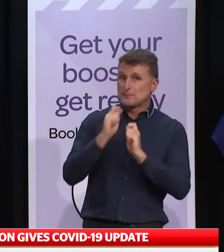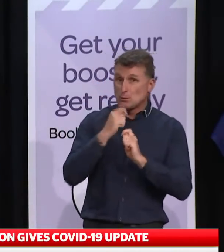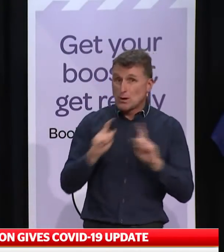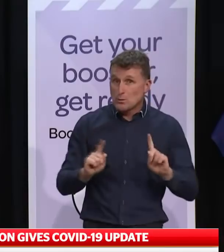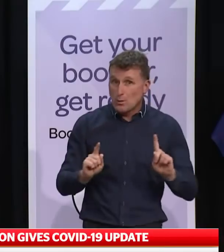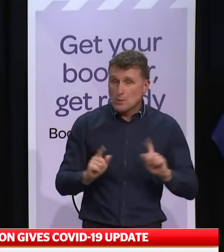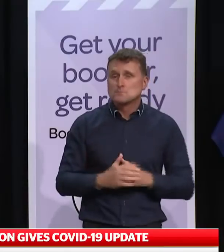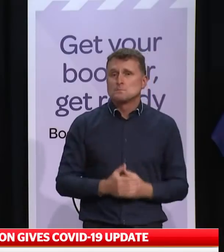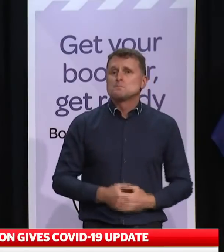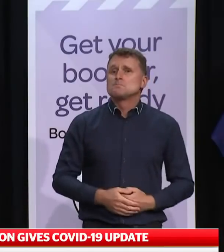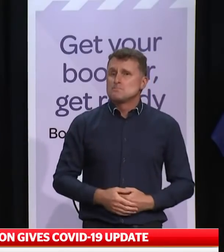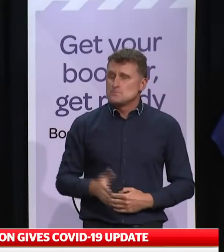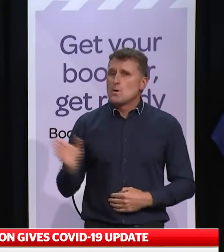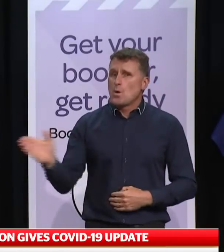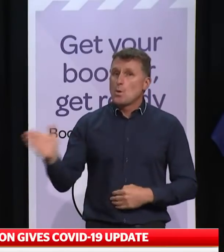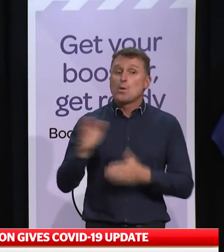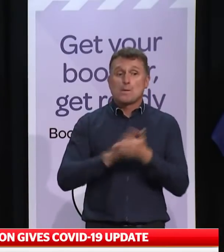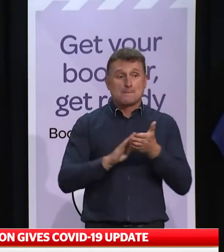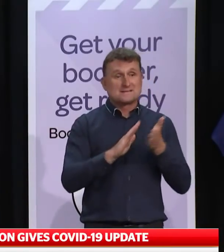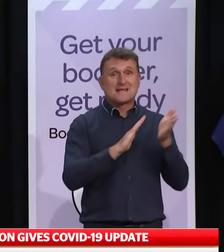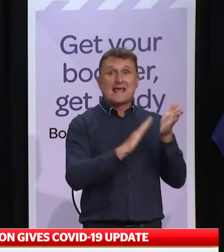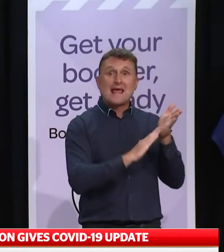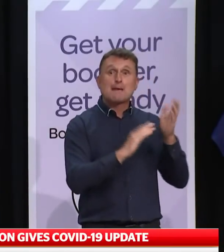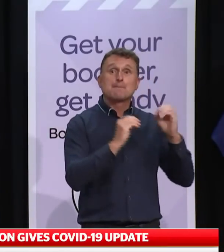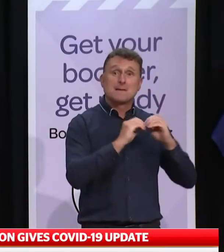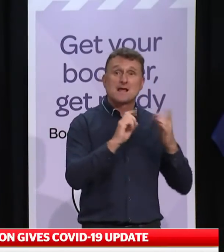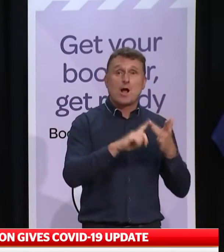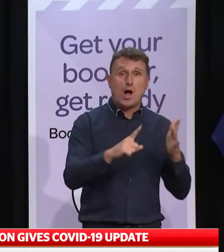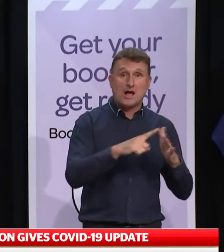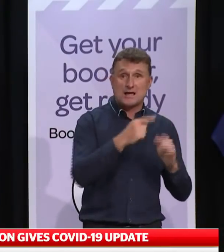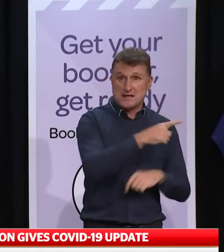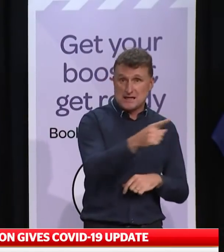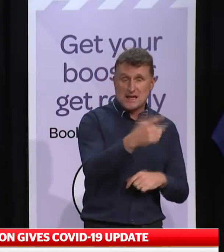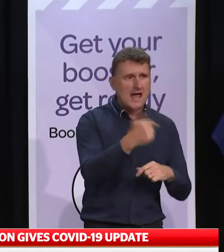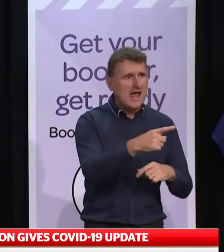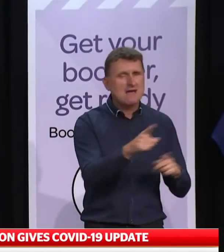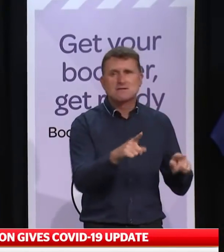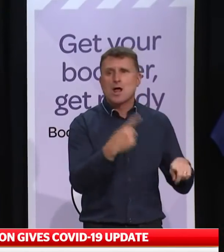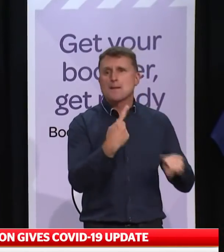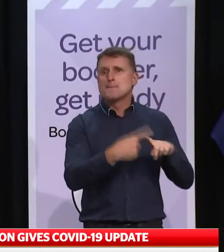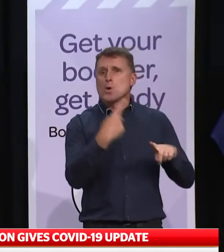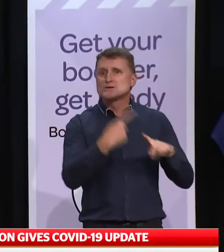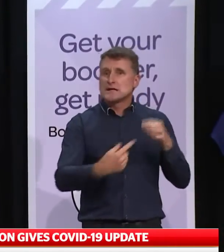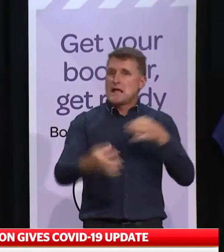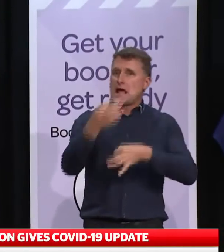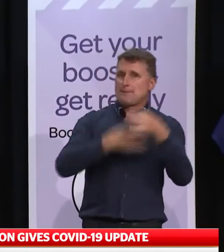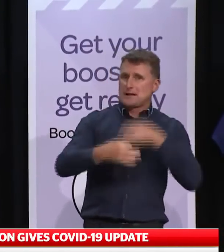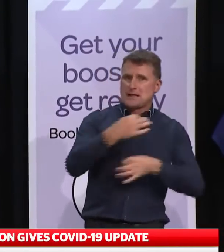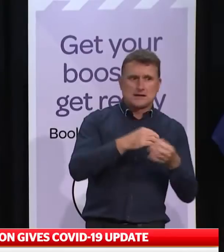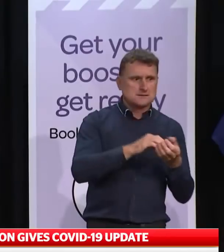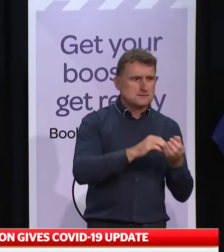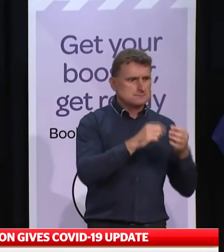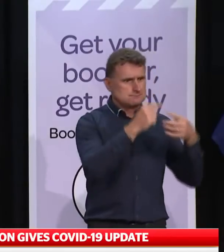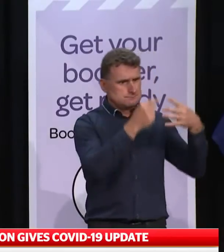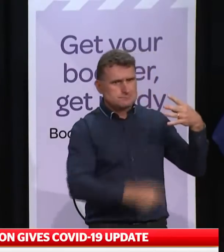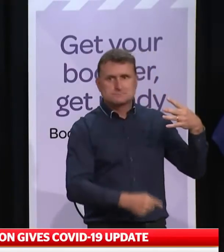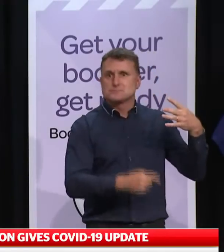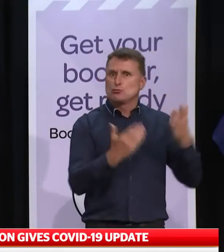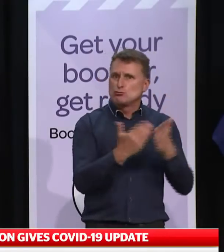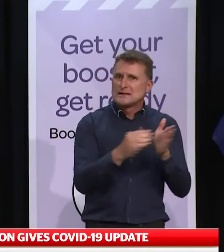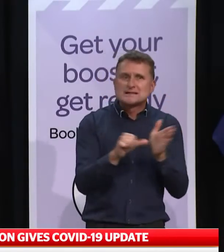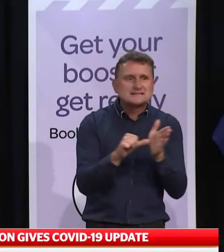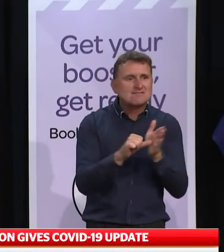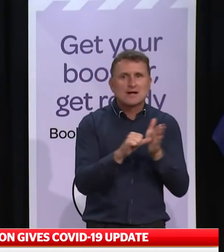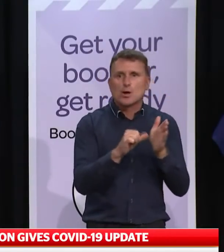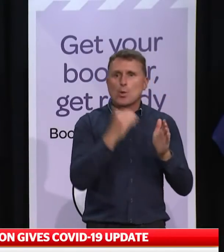that the staff of the Ministry of Business, Innovation and Employment who have to deal with emergency applications are dealing with very difficult and challenging cases